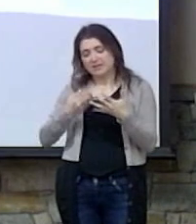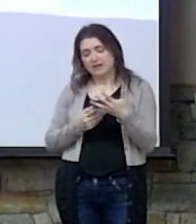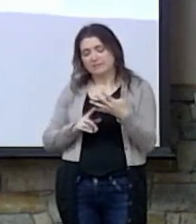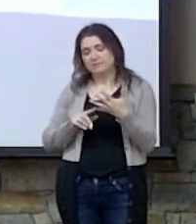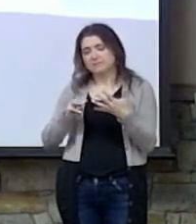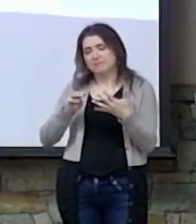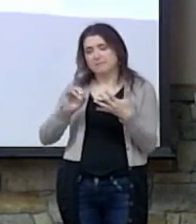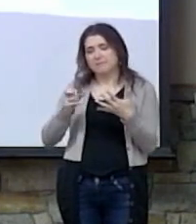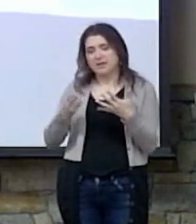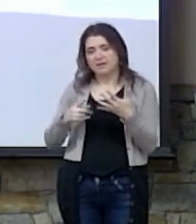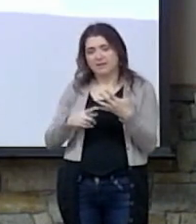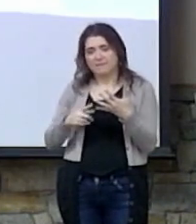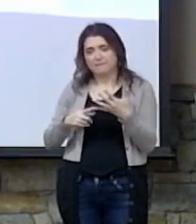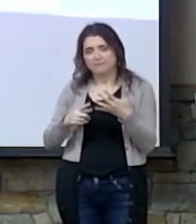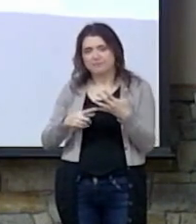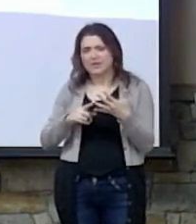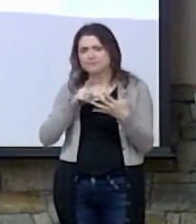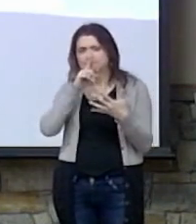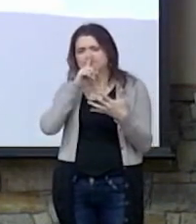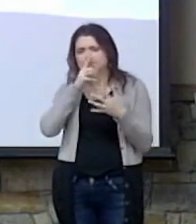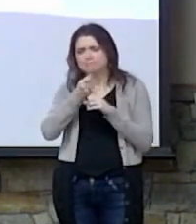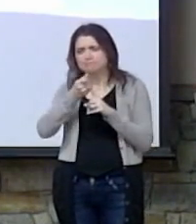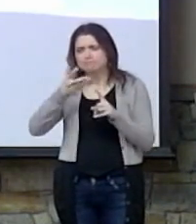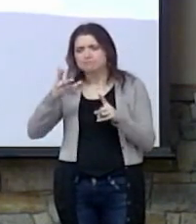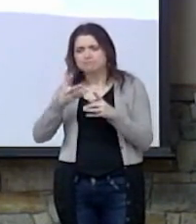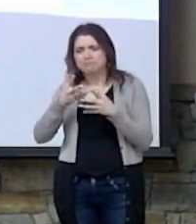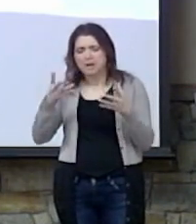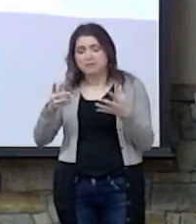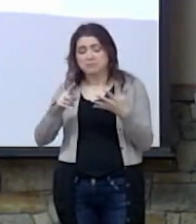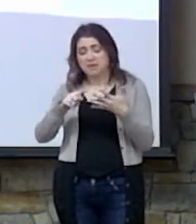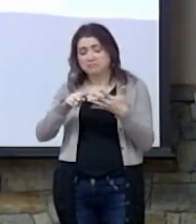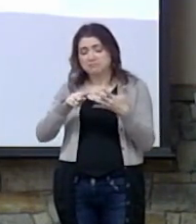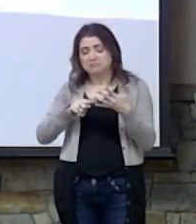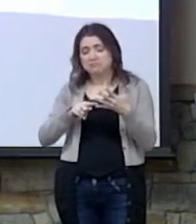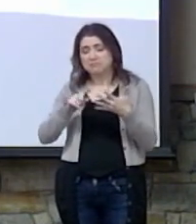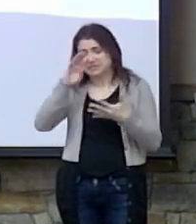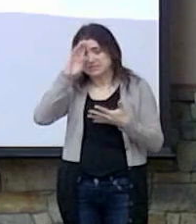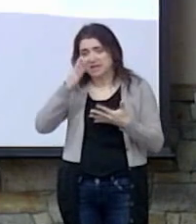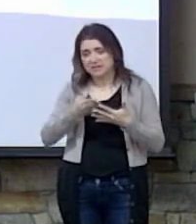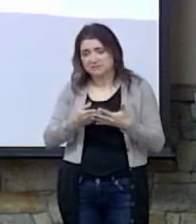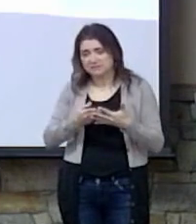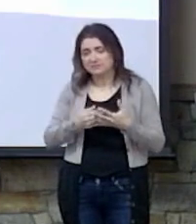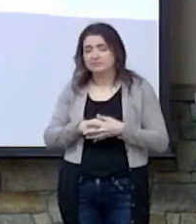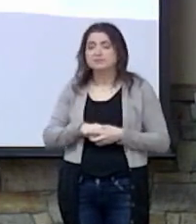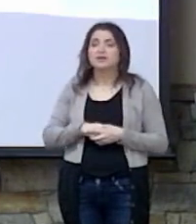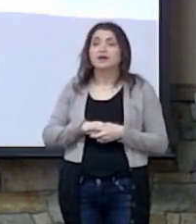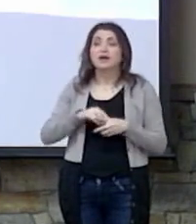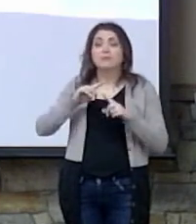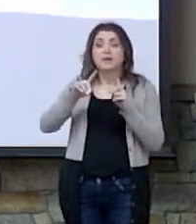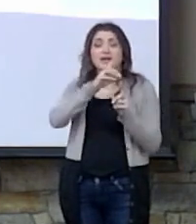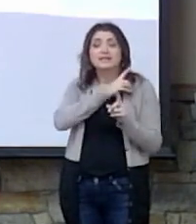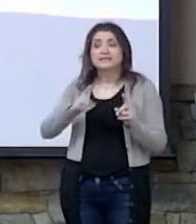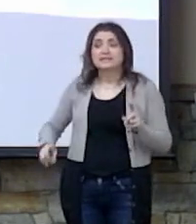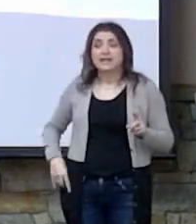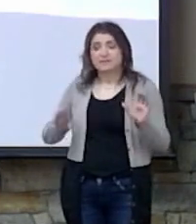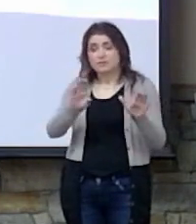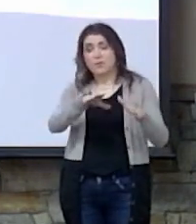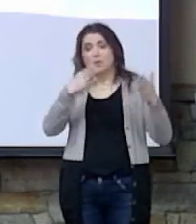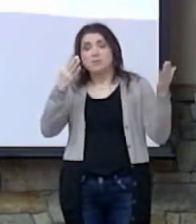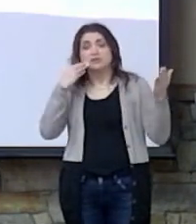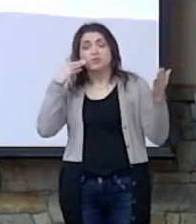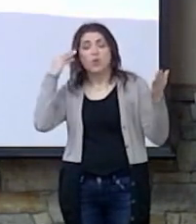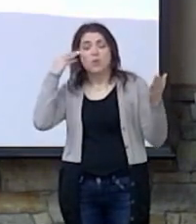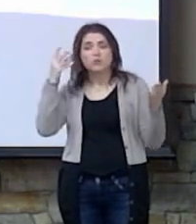son. But I think it's worth noting that as David opens up his house, we see the possibility that